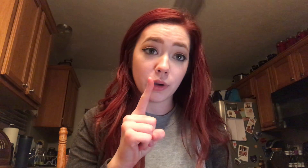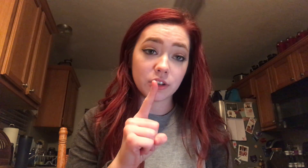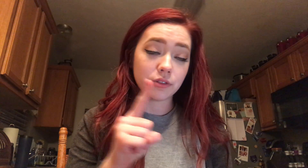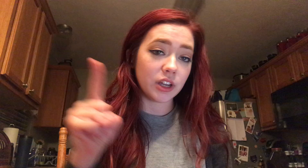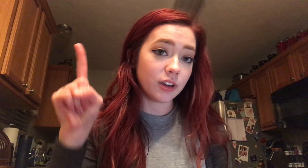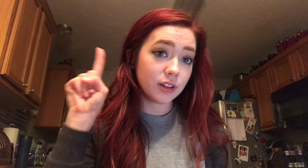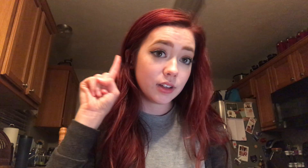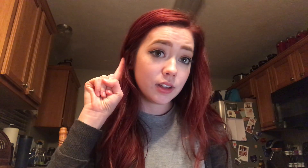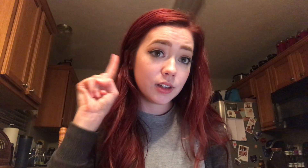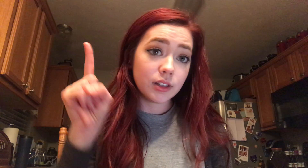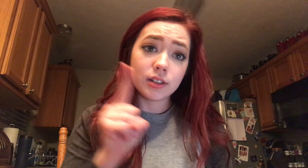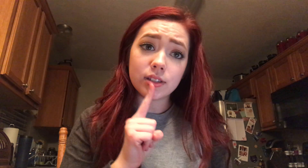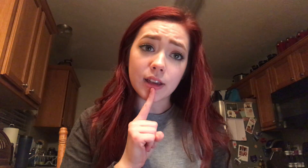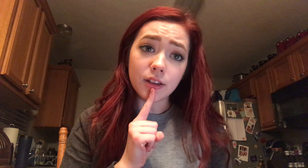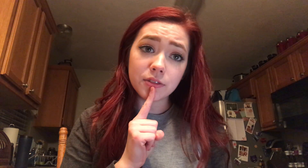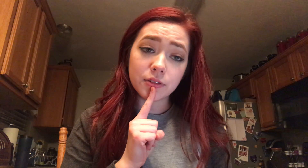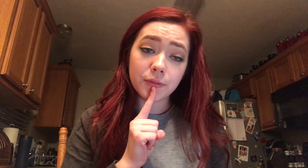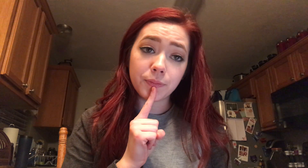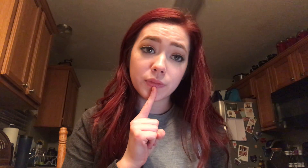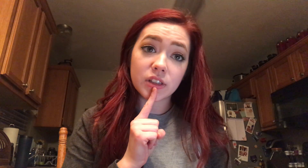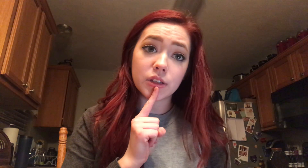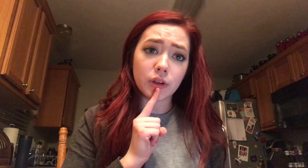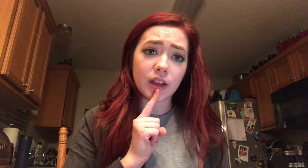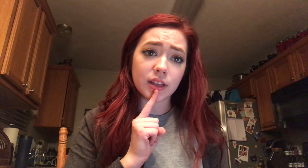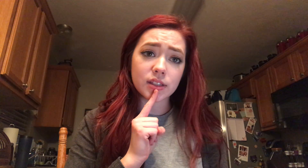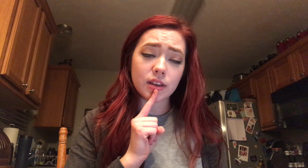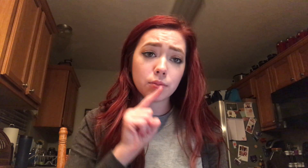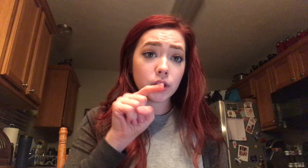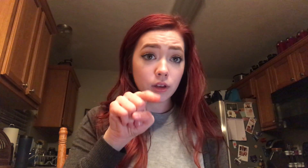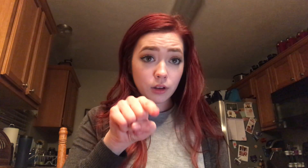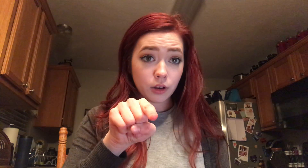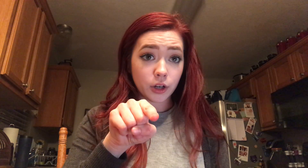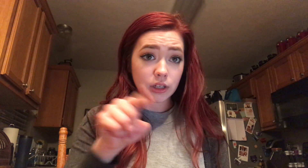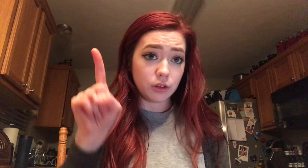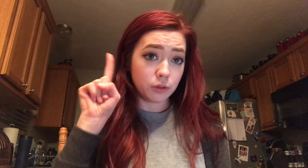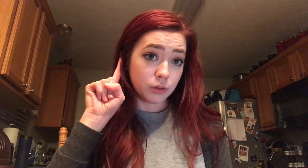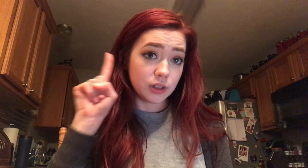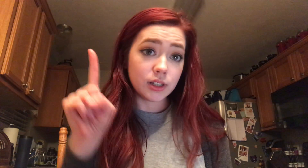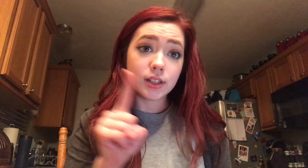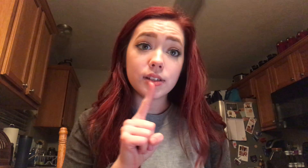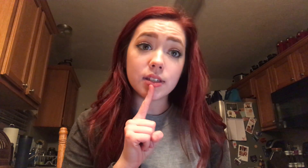pointer finger. Deaf. So you can ask them, are you deaf?